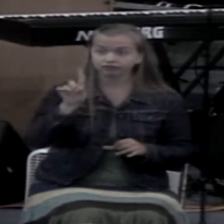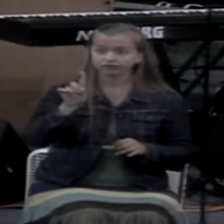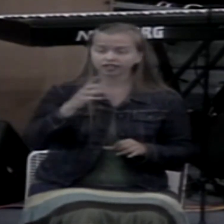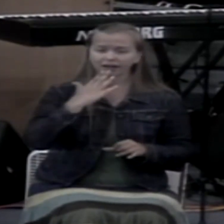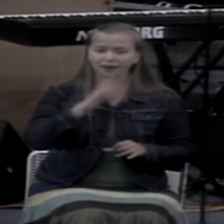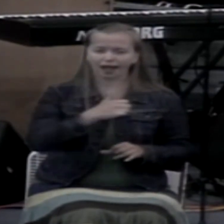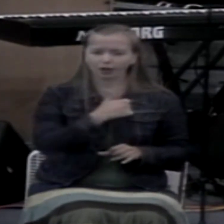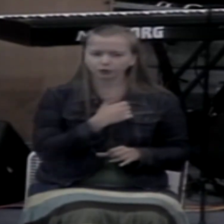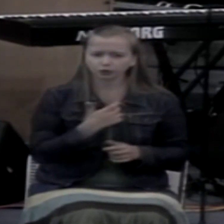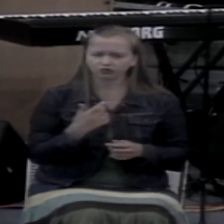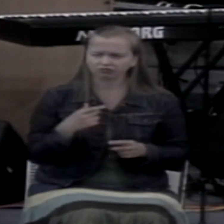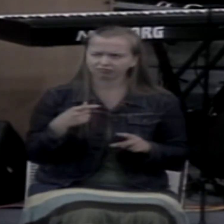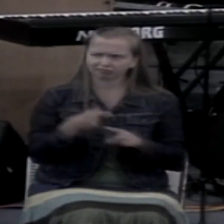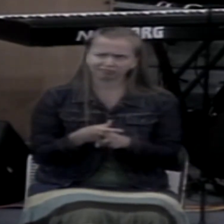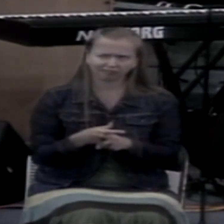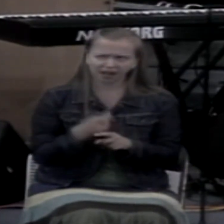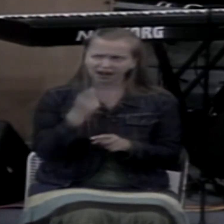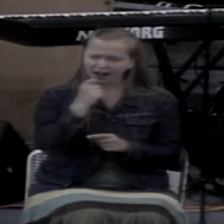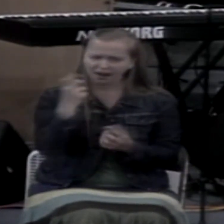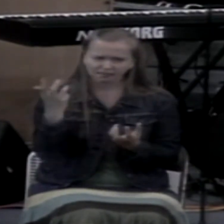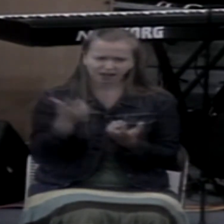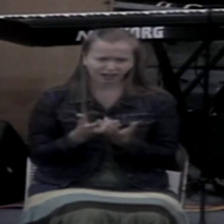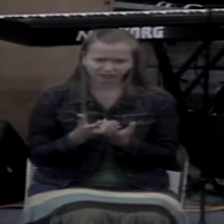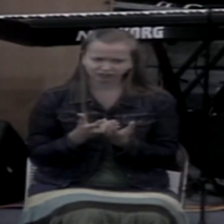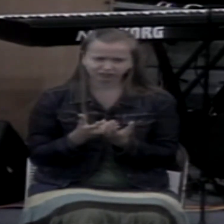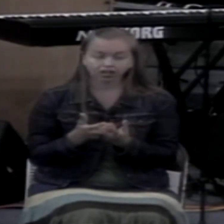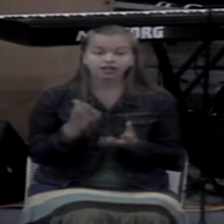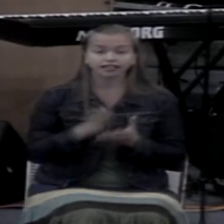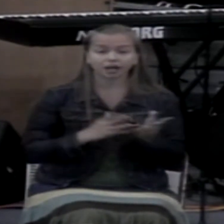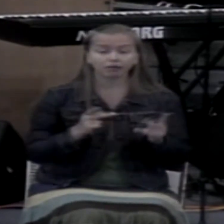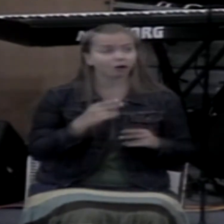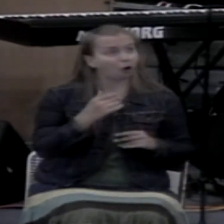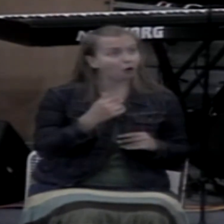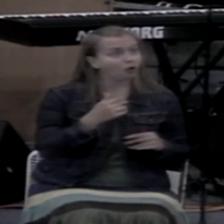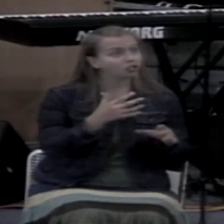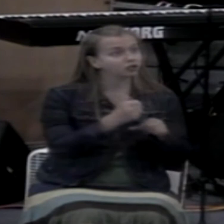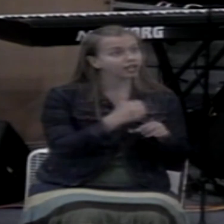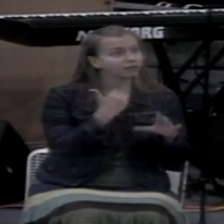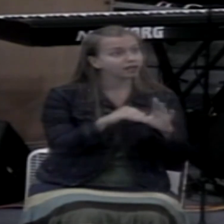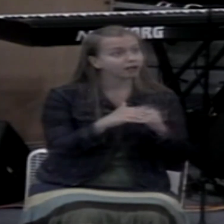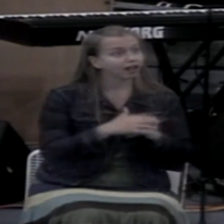deleted yours. After a while, they don't send them because Pastor Grant's not reading